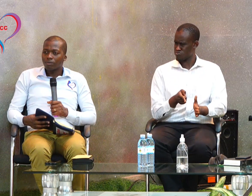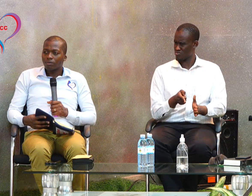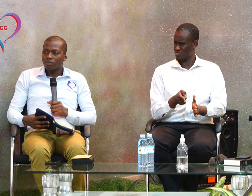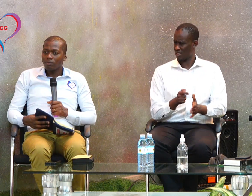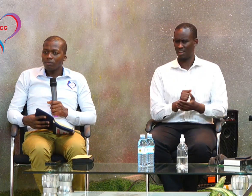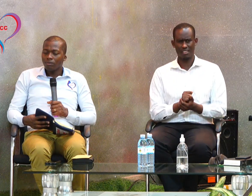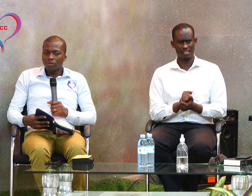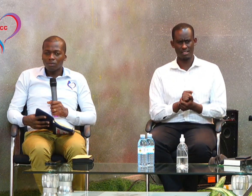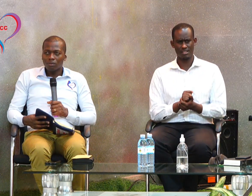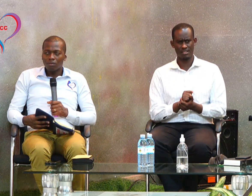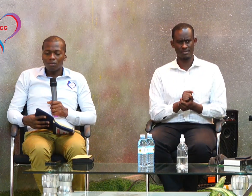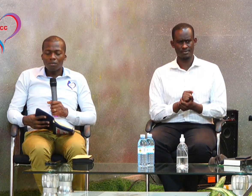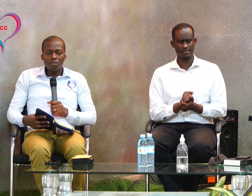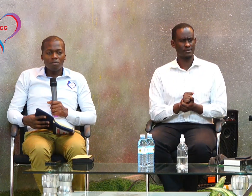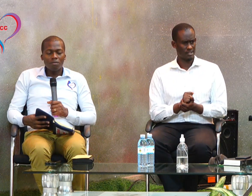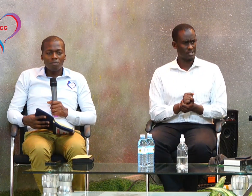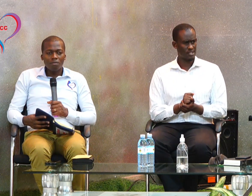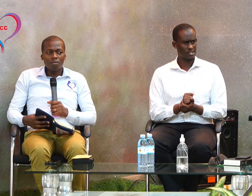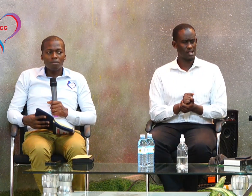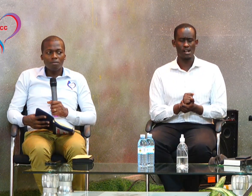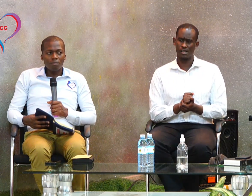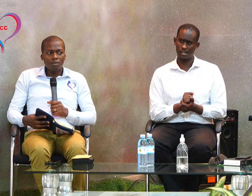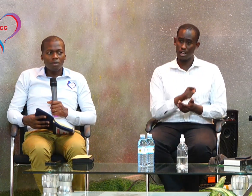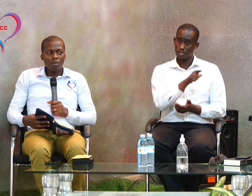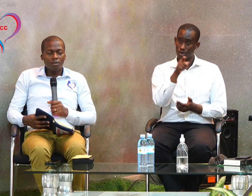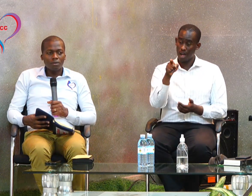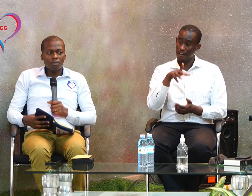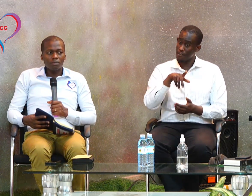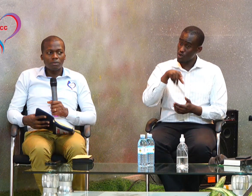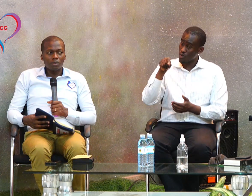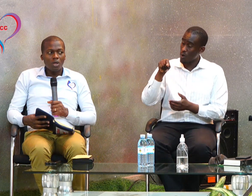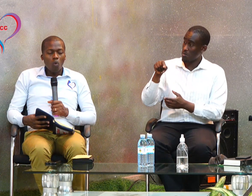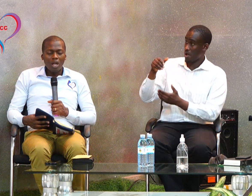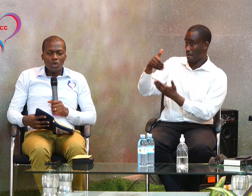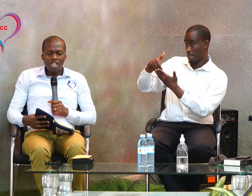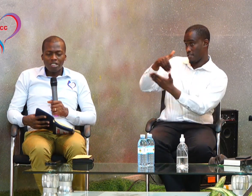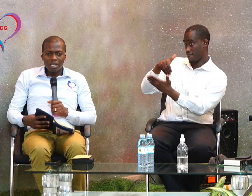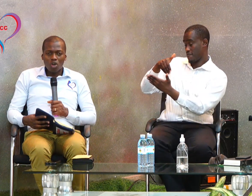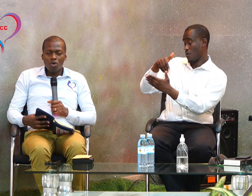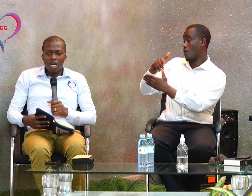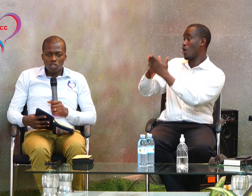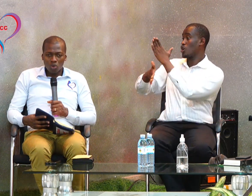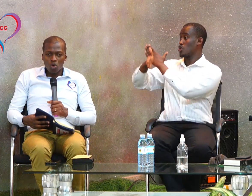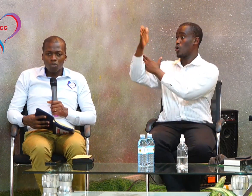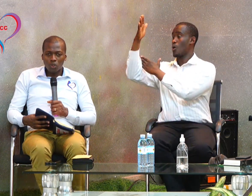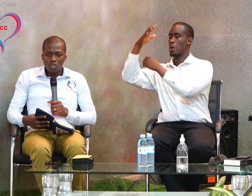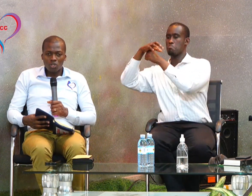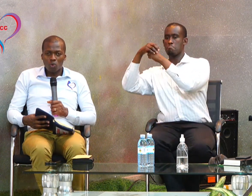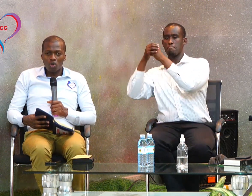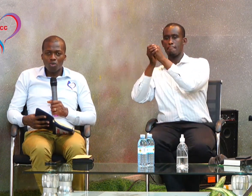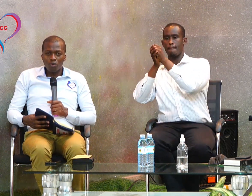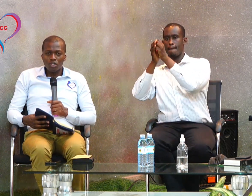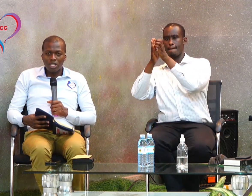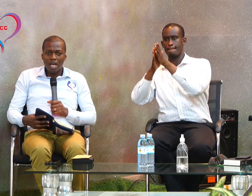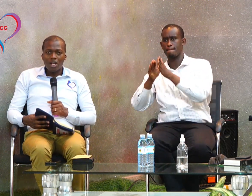gone before the maker, your creator, and ask him, why am I here? Wali ogenzeeko mu maaso g'omutonzi